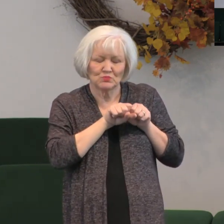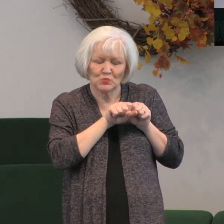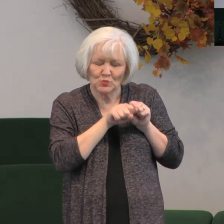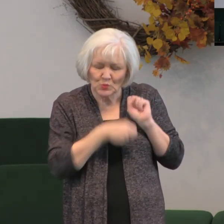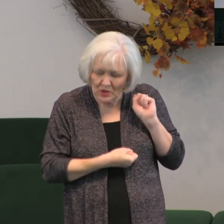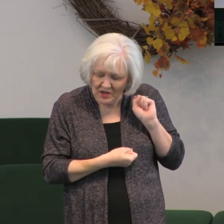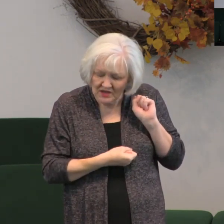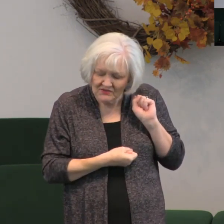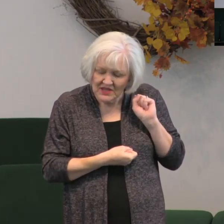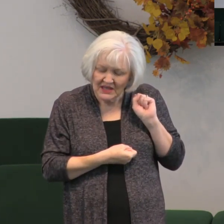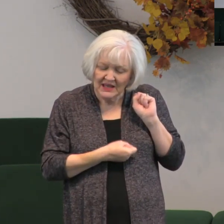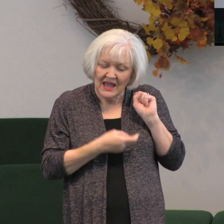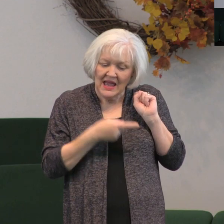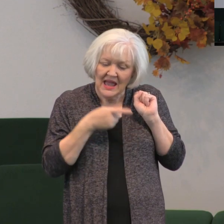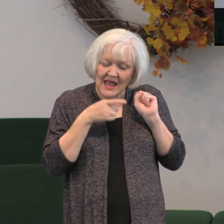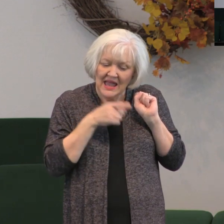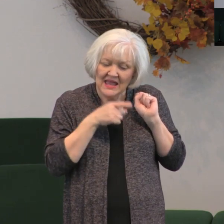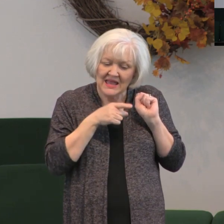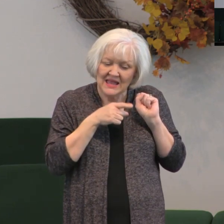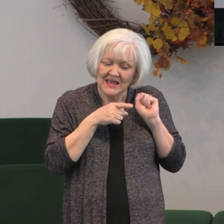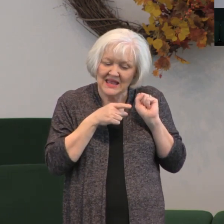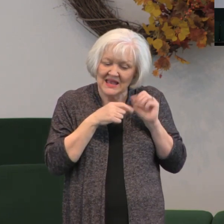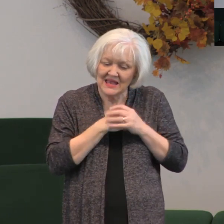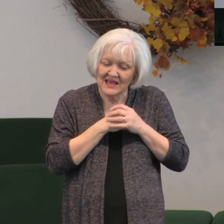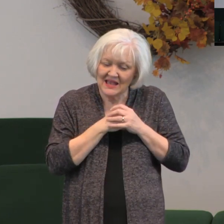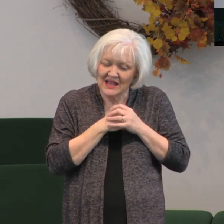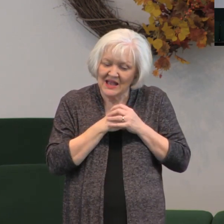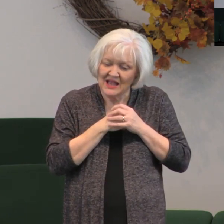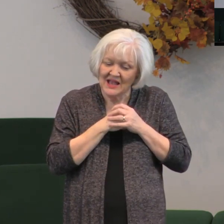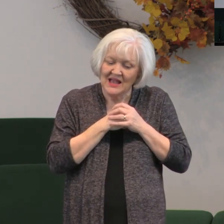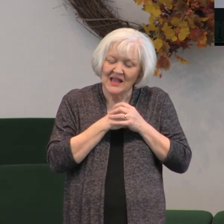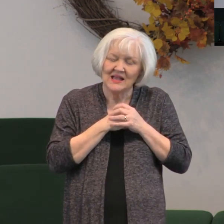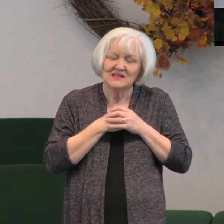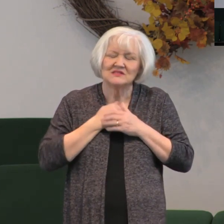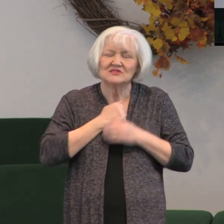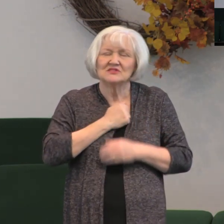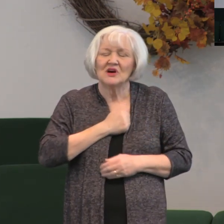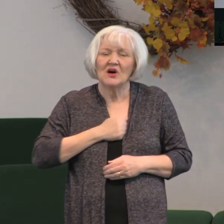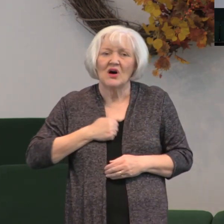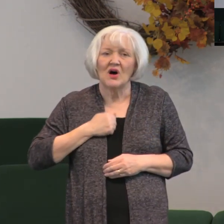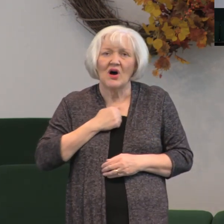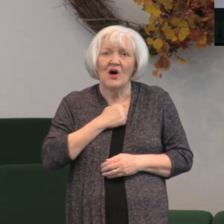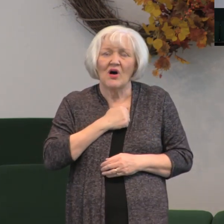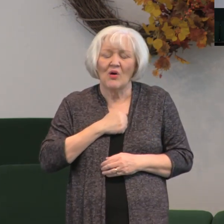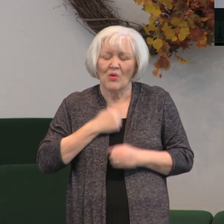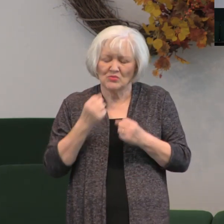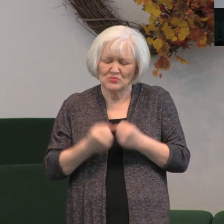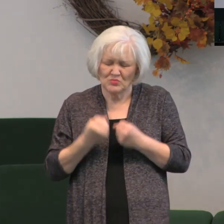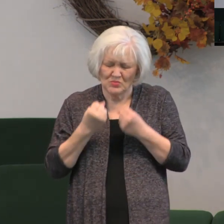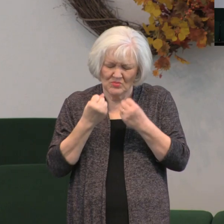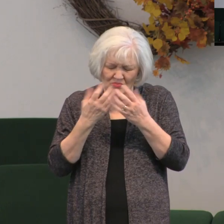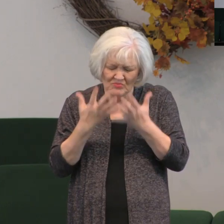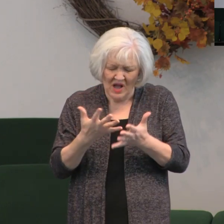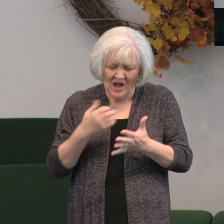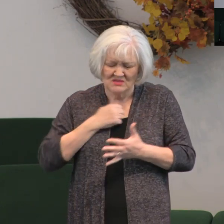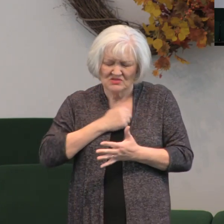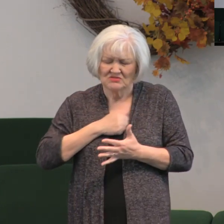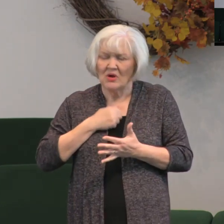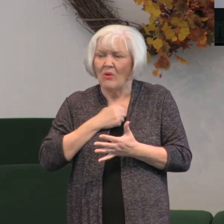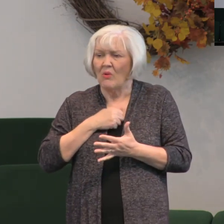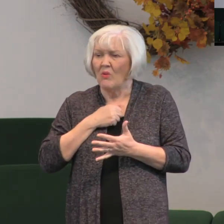that he is at the point of being excessively sorrowful about the situation that was in his